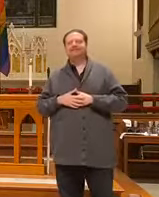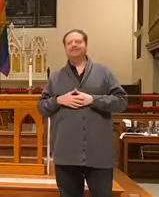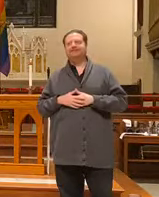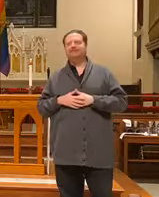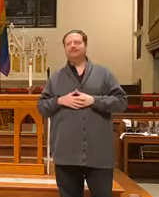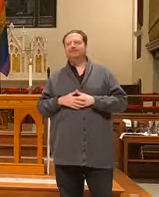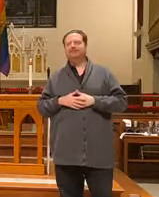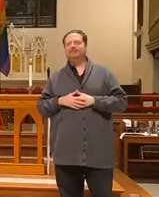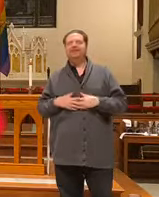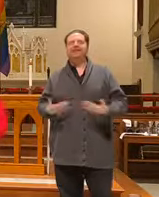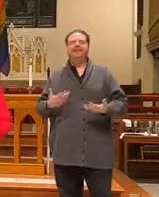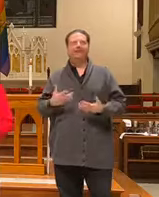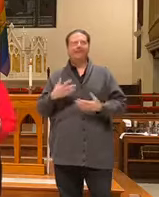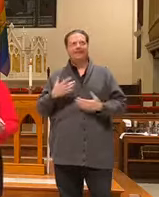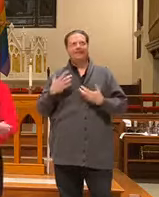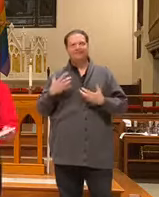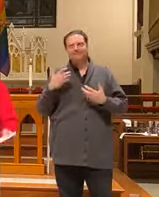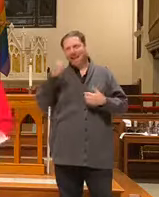Oh, thank you. Oh, man.